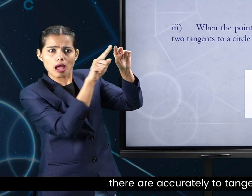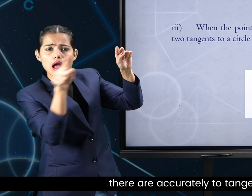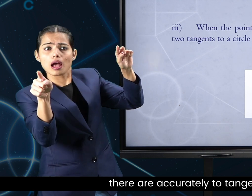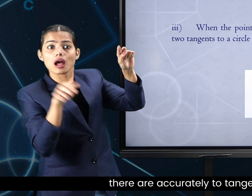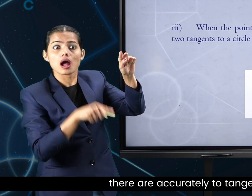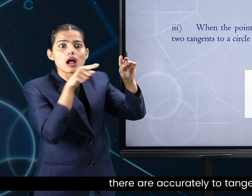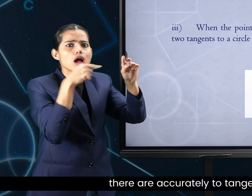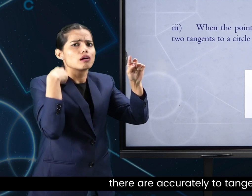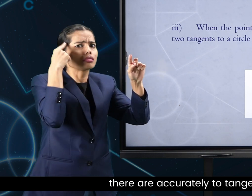it.